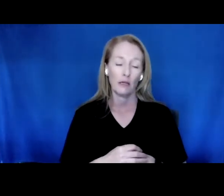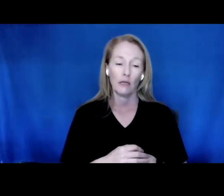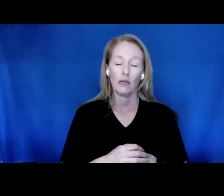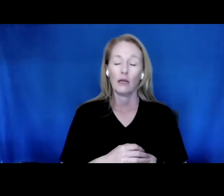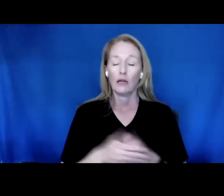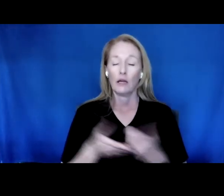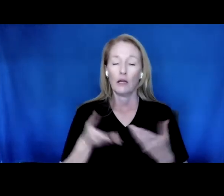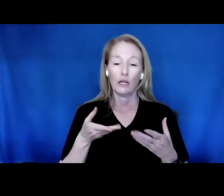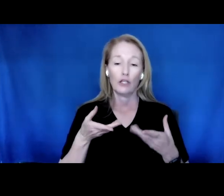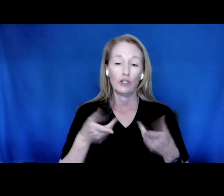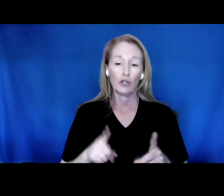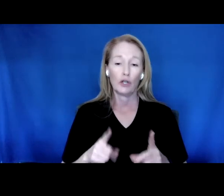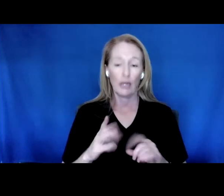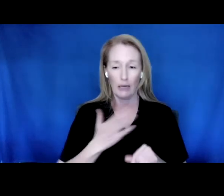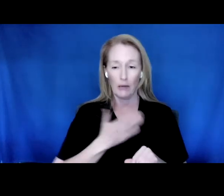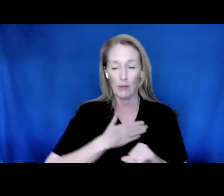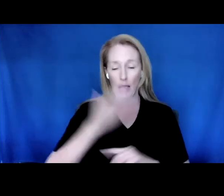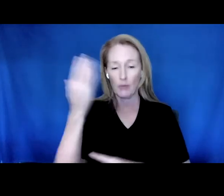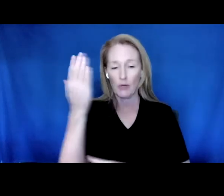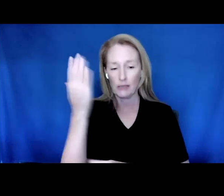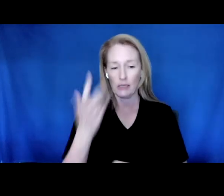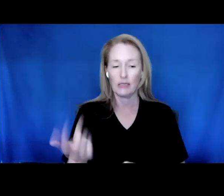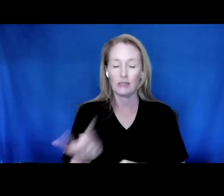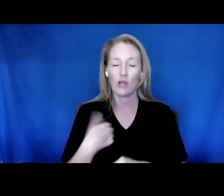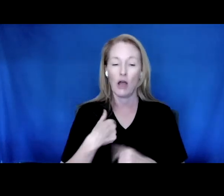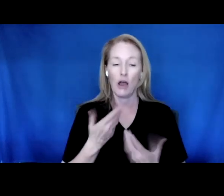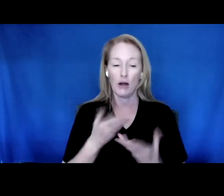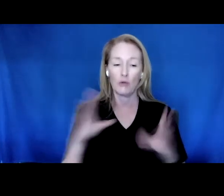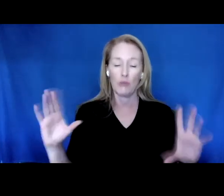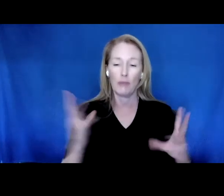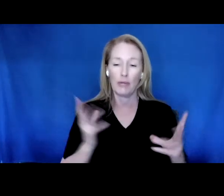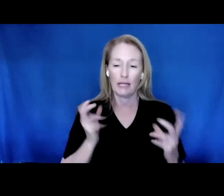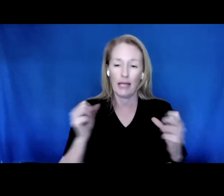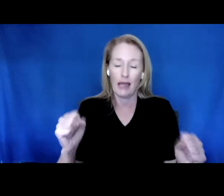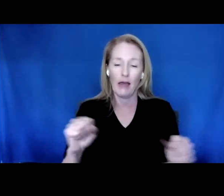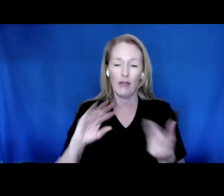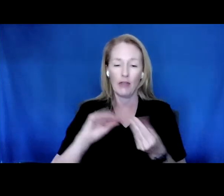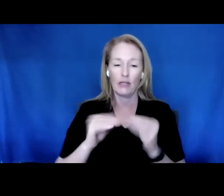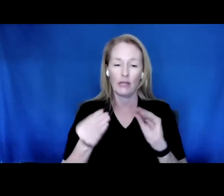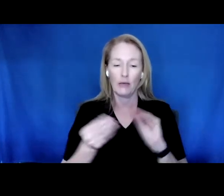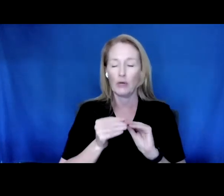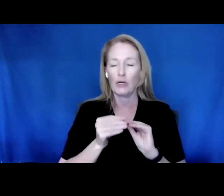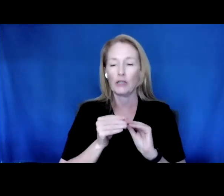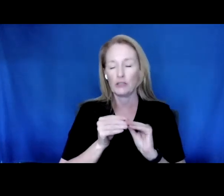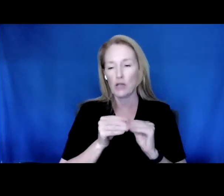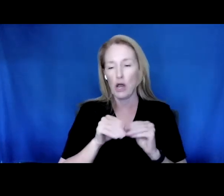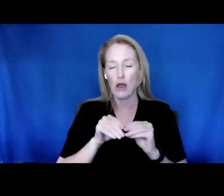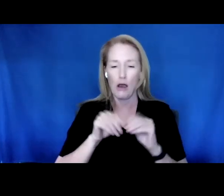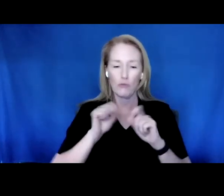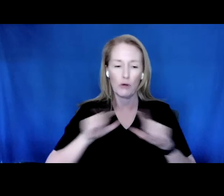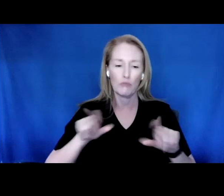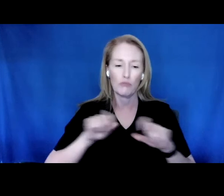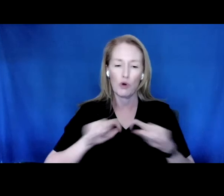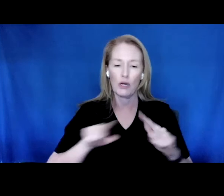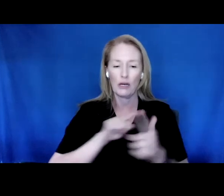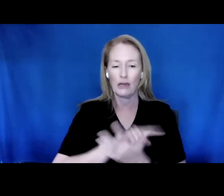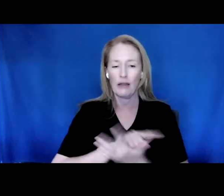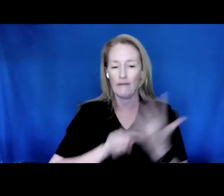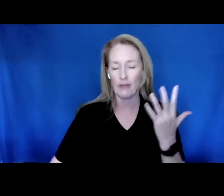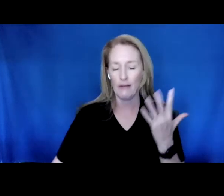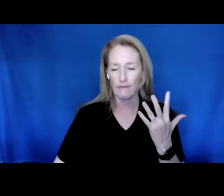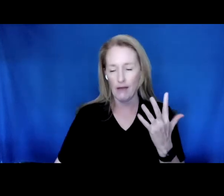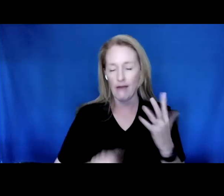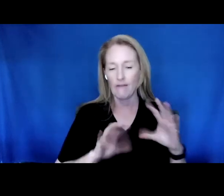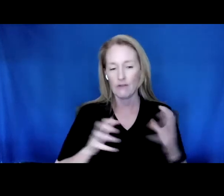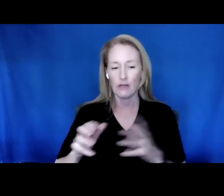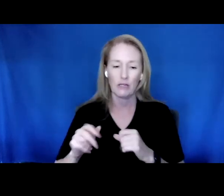Public Health Statistics only reports out on 5 races and ethnicities. So there's no 2 or more race or other